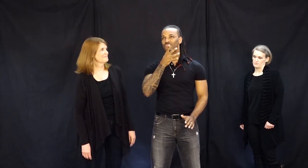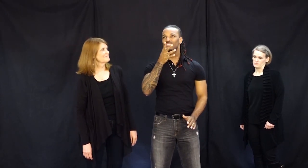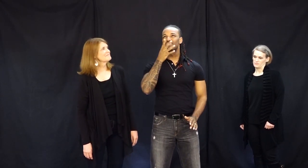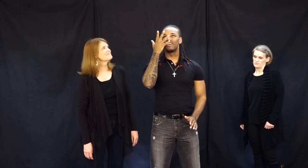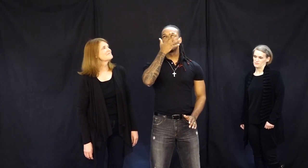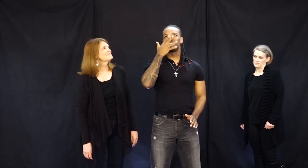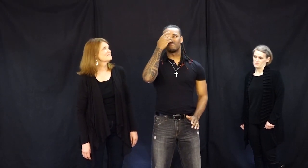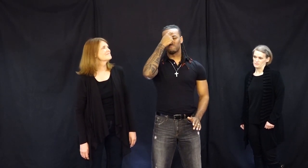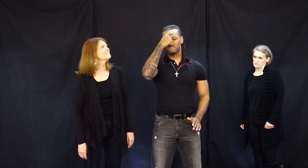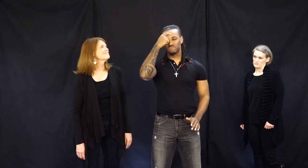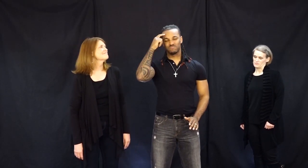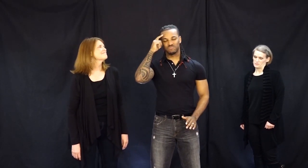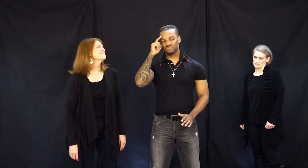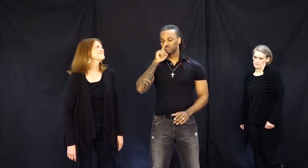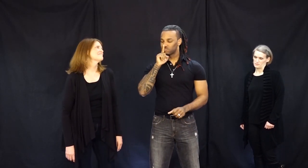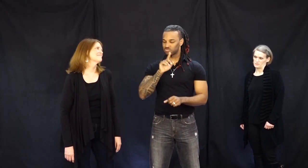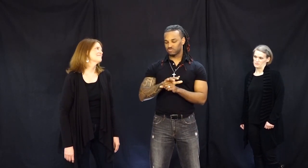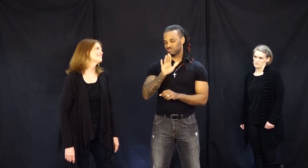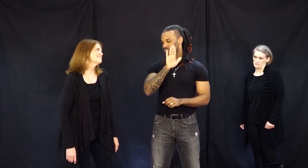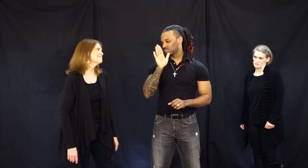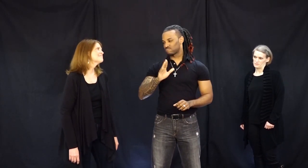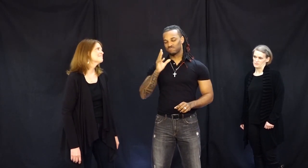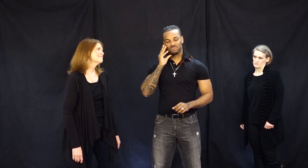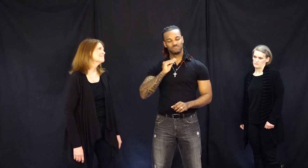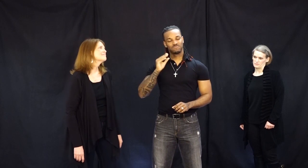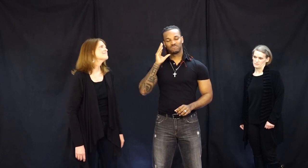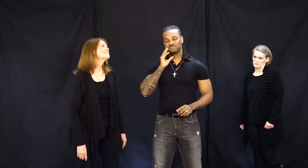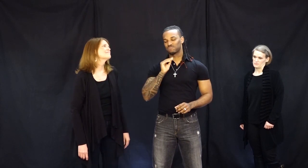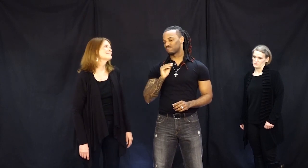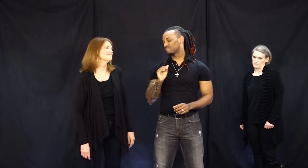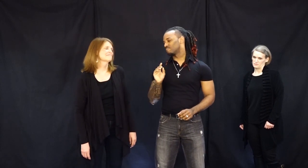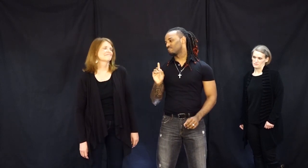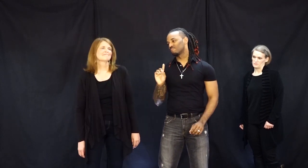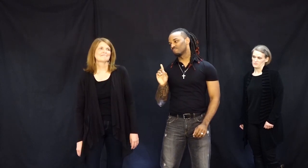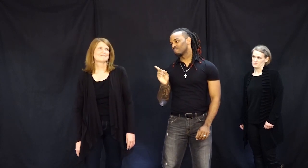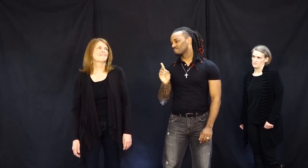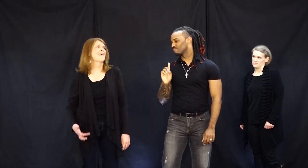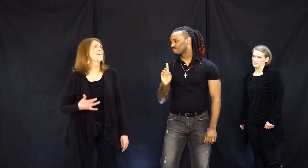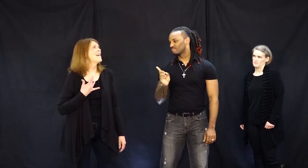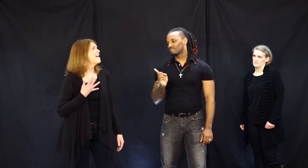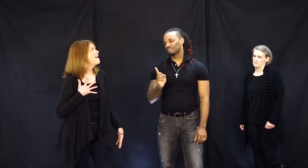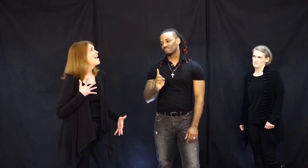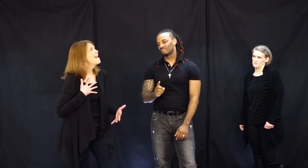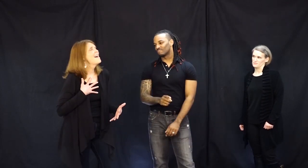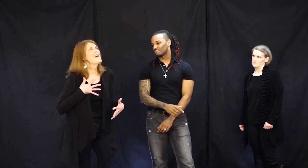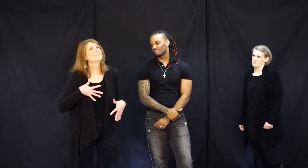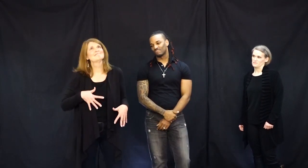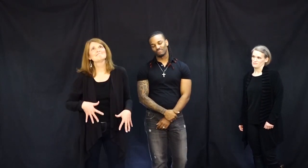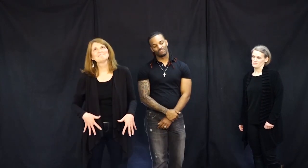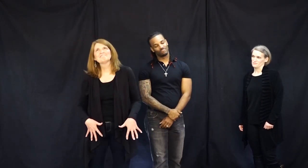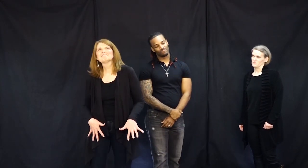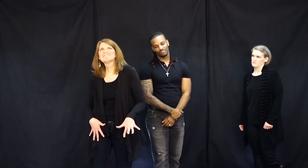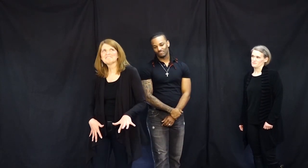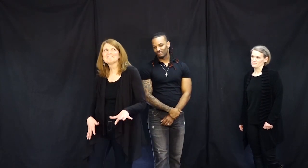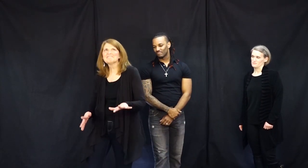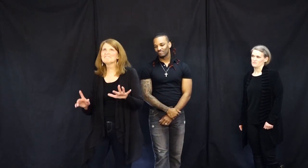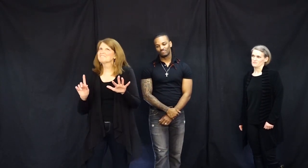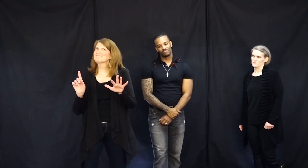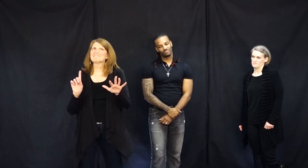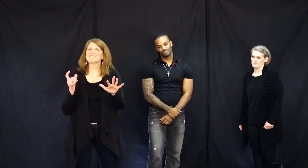was real. As long as I'm alive, Eliza, I swear to God you'll never feel. So I dare with you, I do. Eliza, I dare with